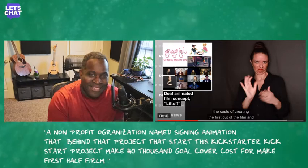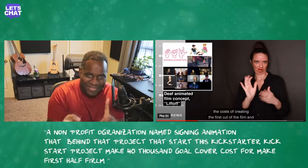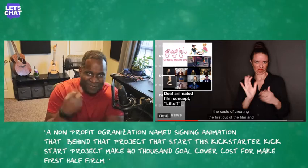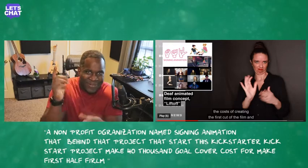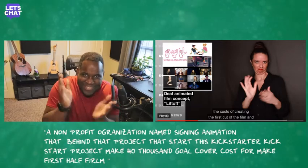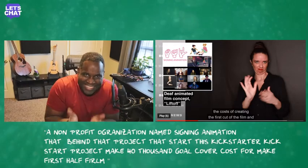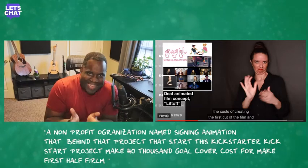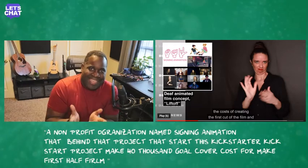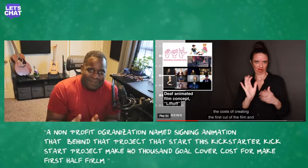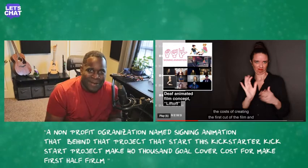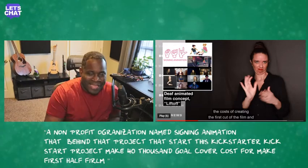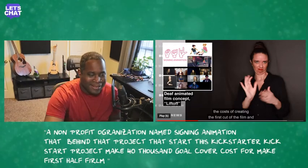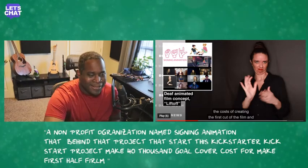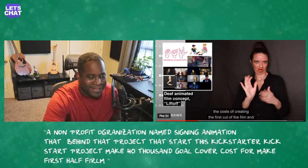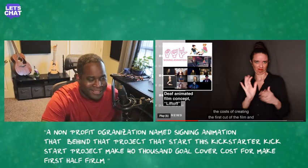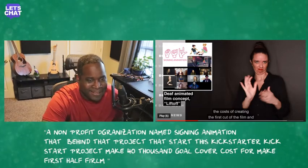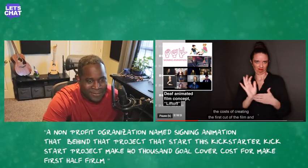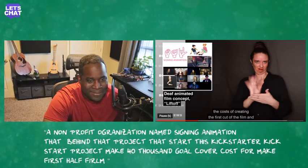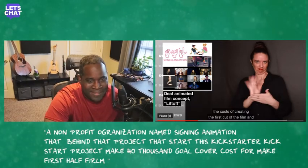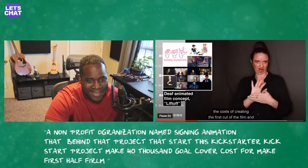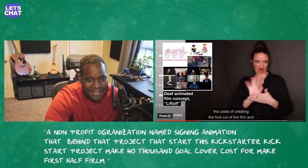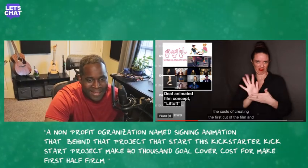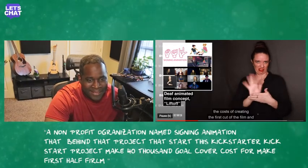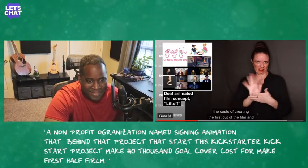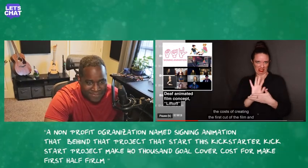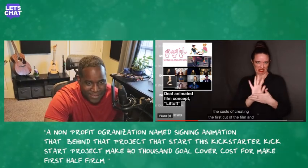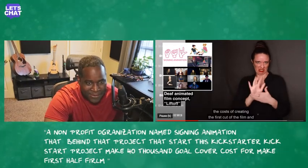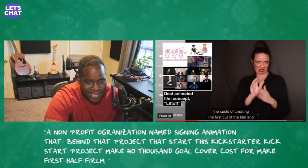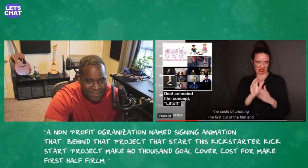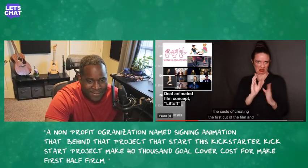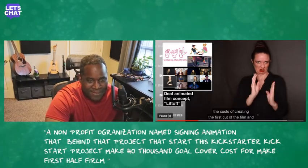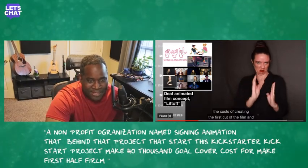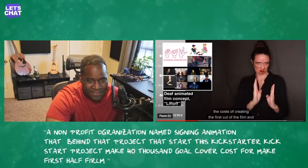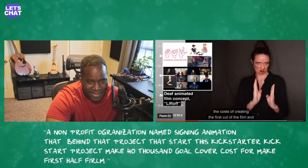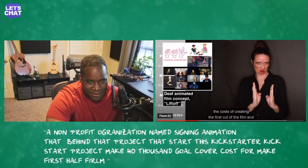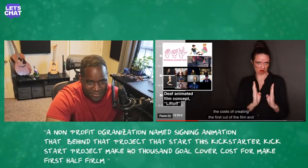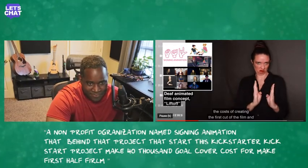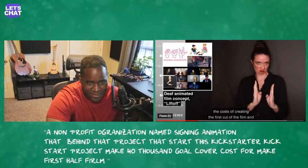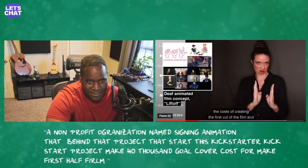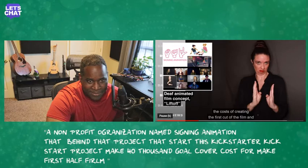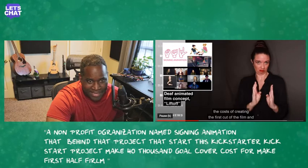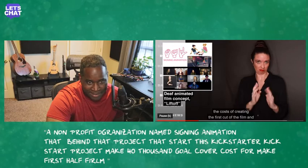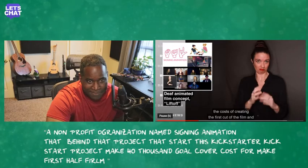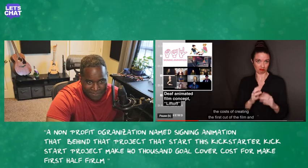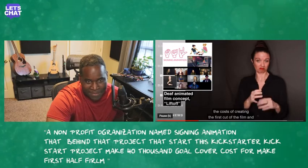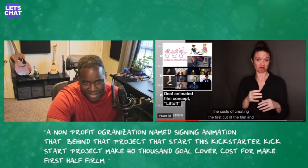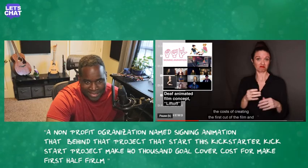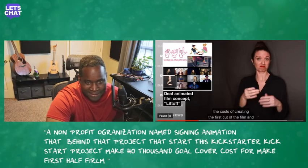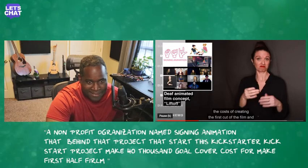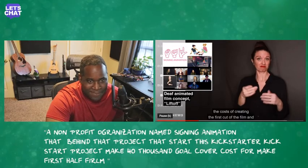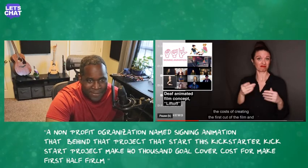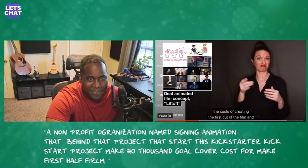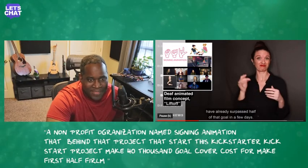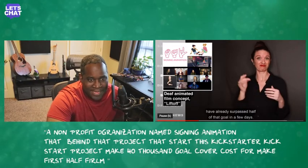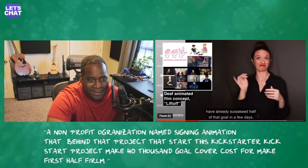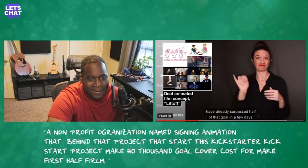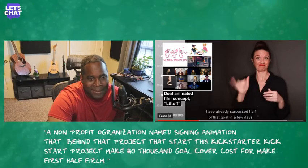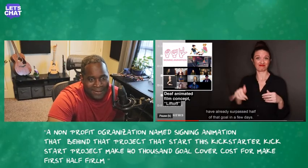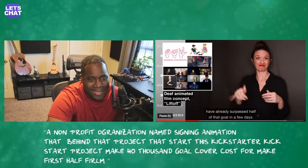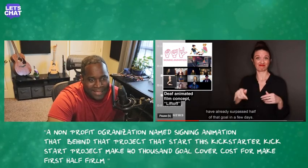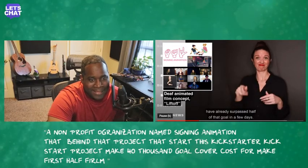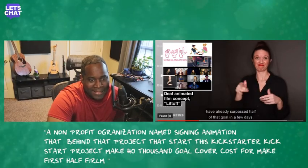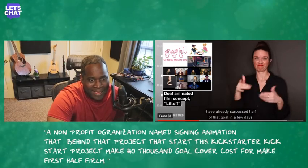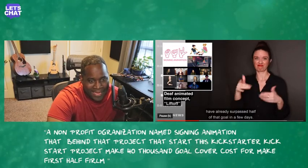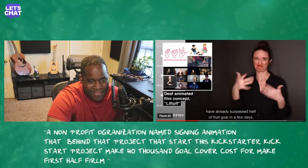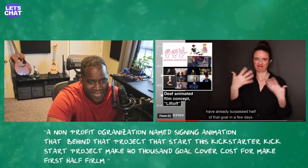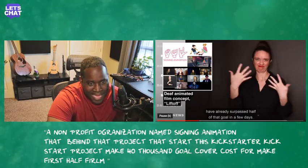cut. The first cut, right? That's what I'm saying. The film, she's even clarifying here, the film cut. The film thing,